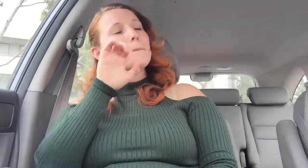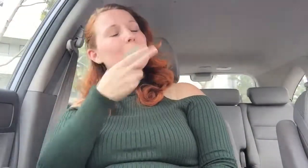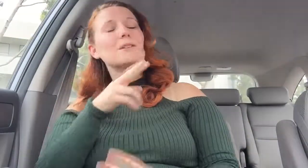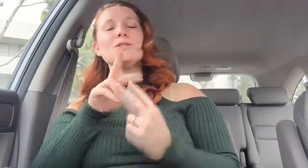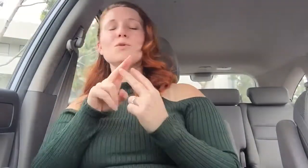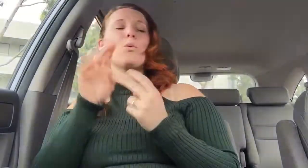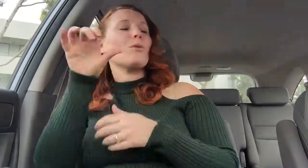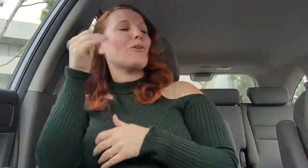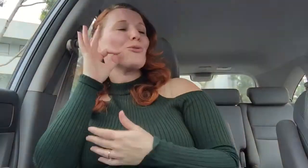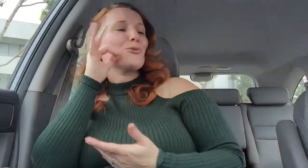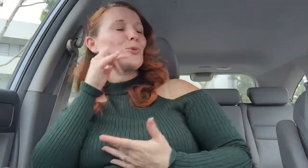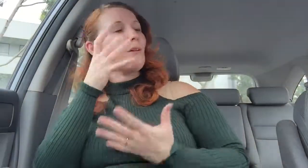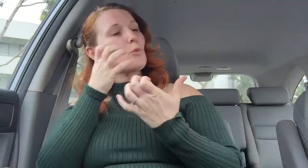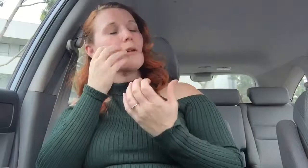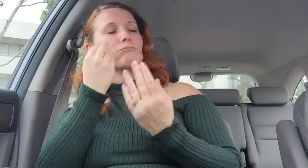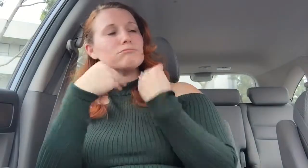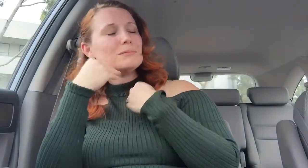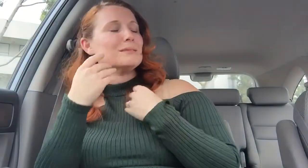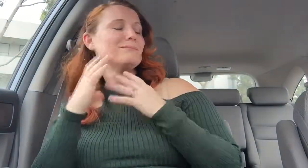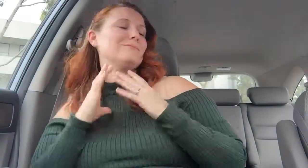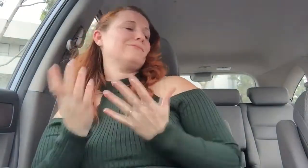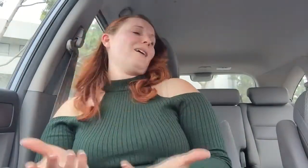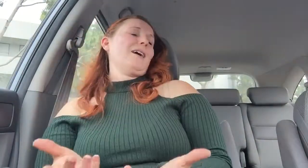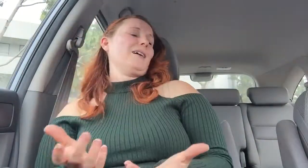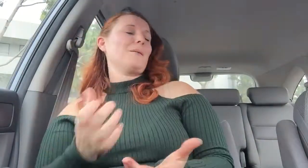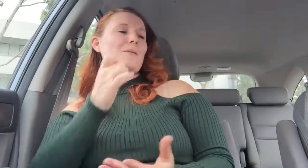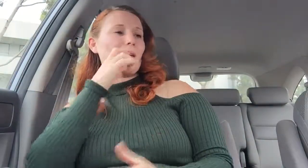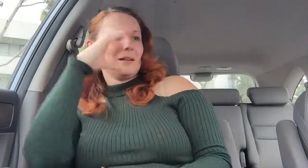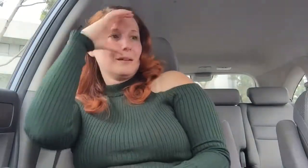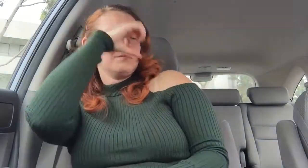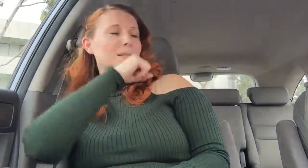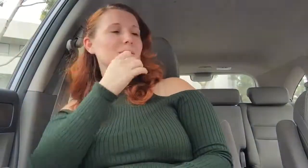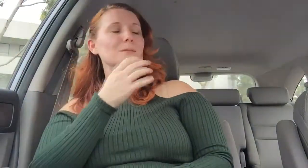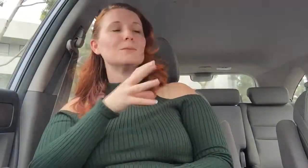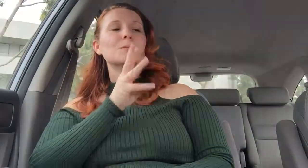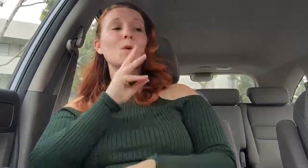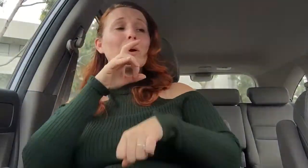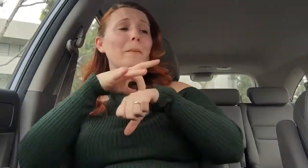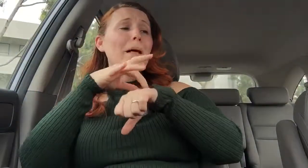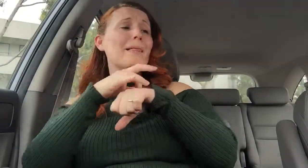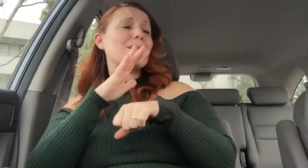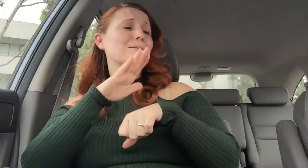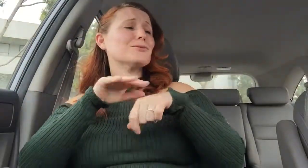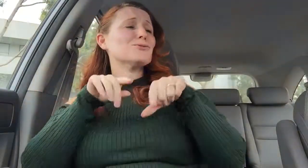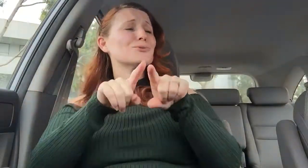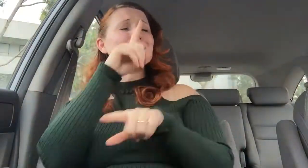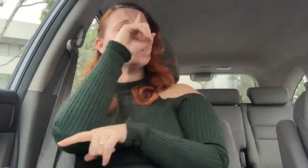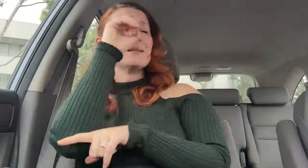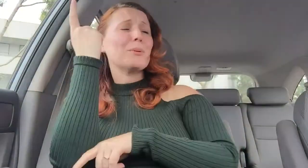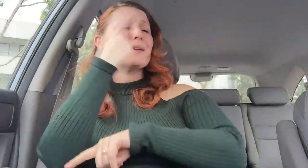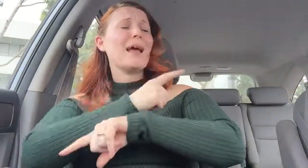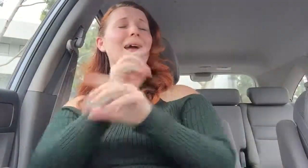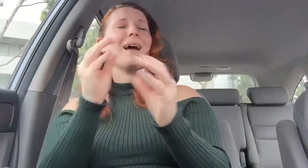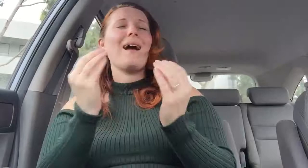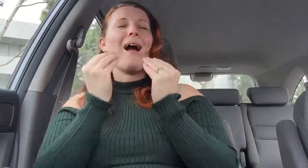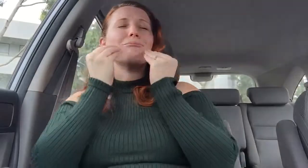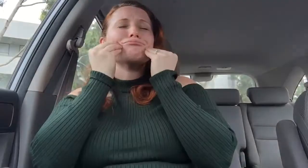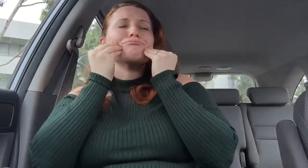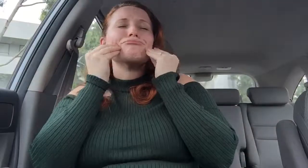freaking live it. Like, I'm not gonna miss out on like eating watermelon on a summer day, and that's just how I come to keto. And I know a lot of people would disagree with that, and there's some